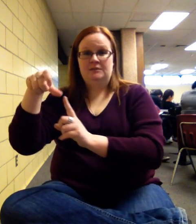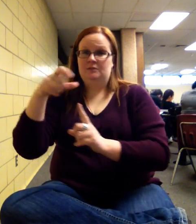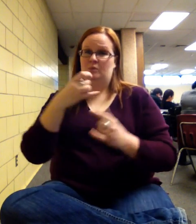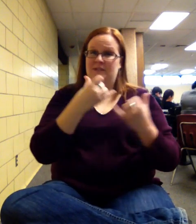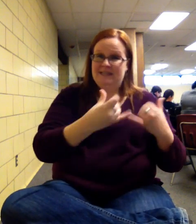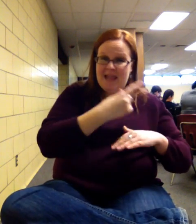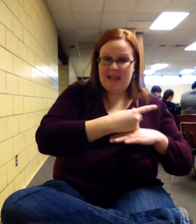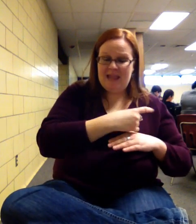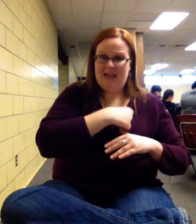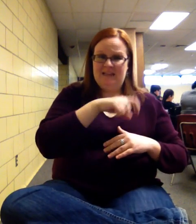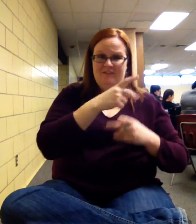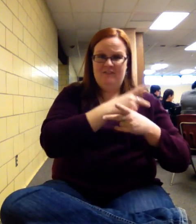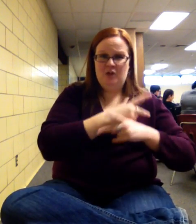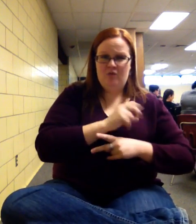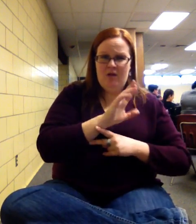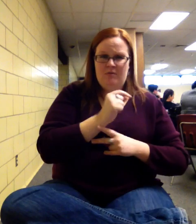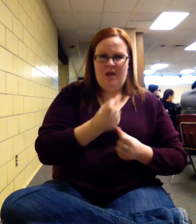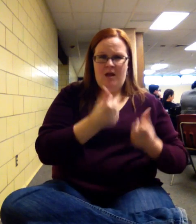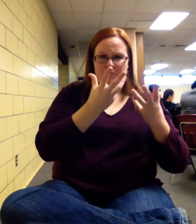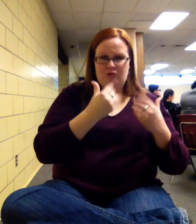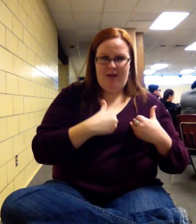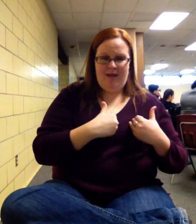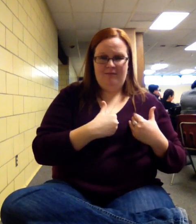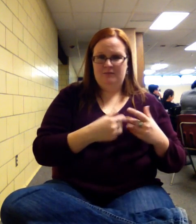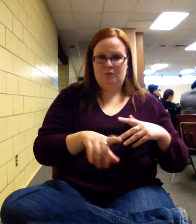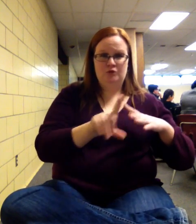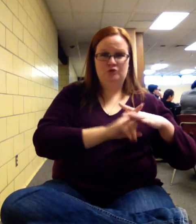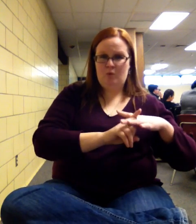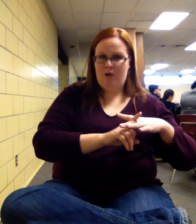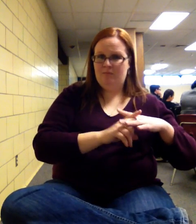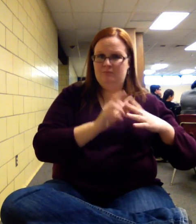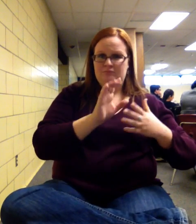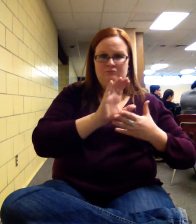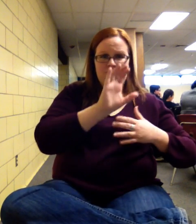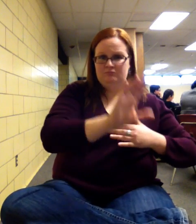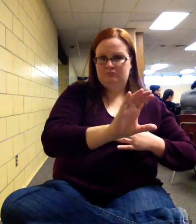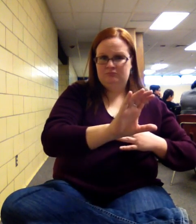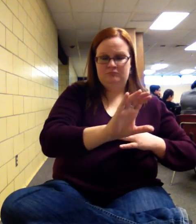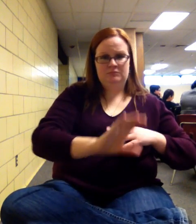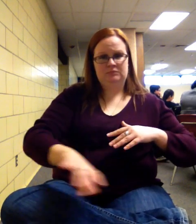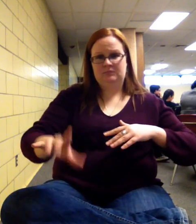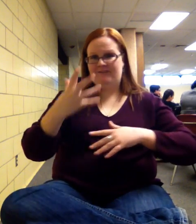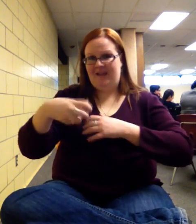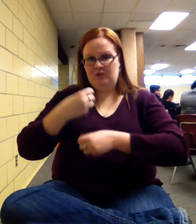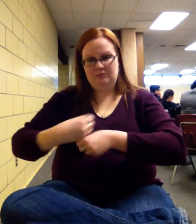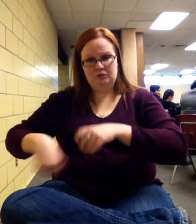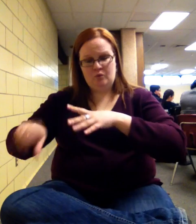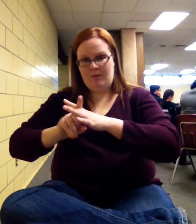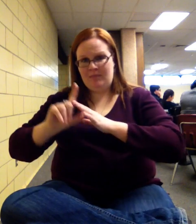time period 0, and walk away and not show back up for 5 years. So how much money do I need to come up with then today